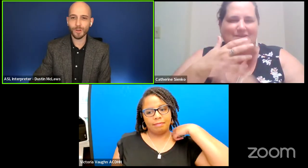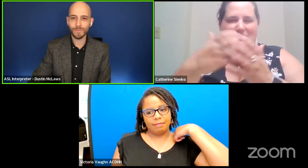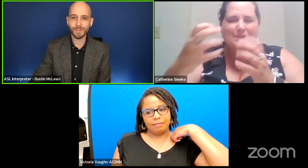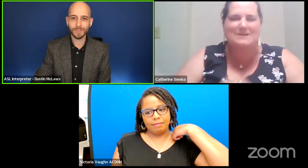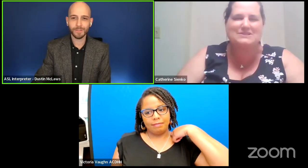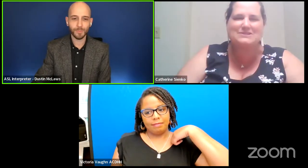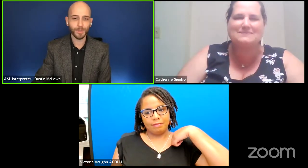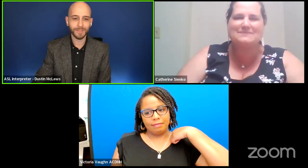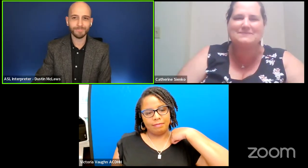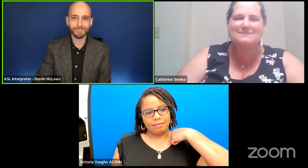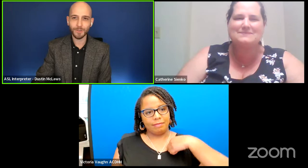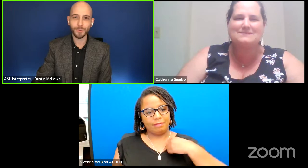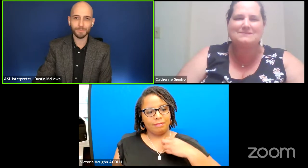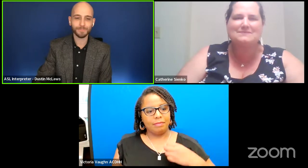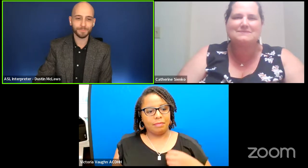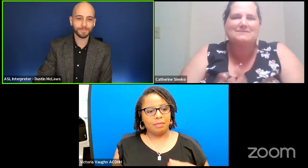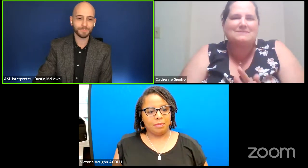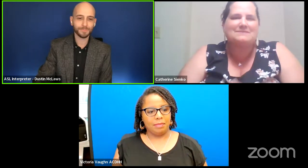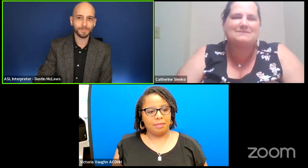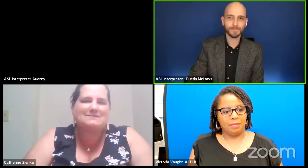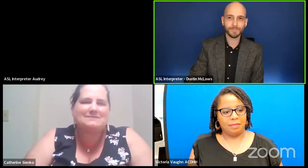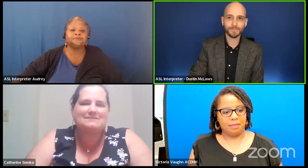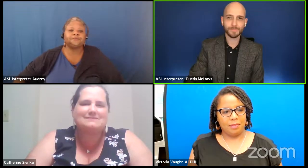us the summary of this complaint? Thank you.